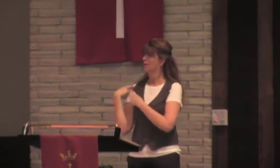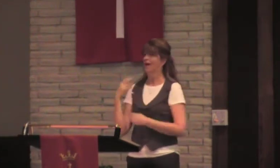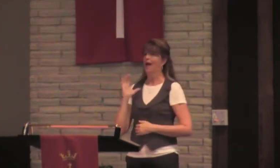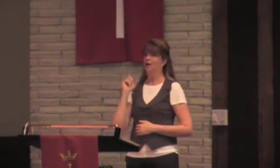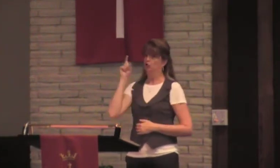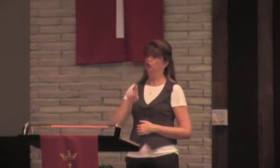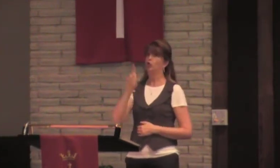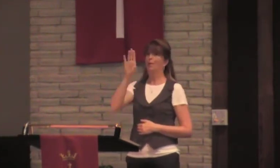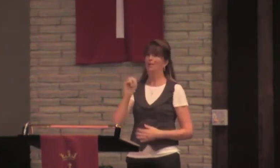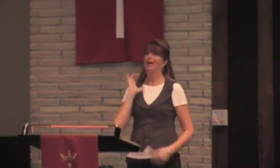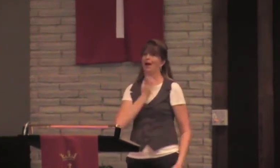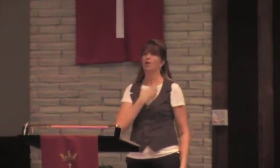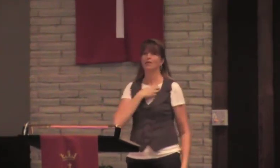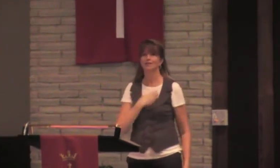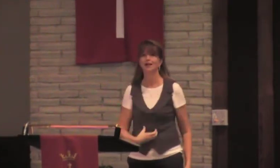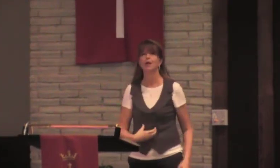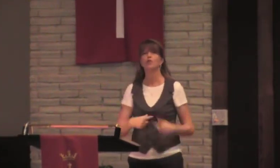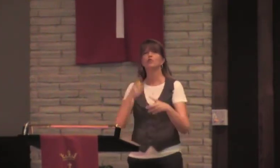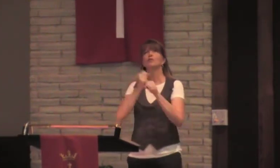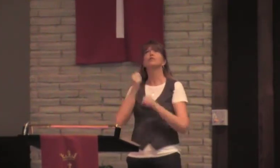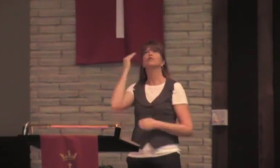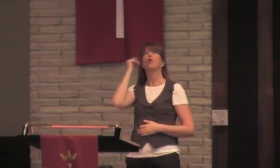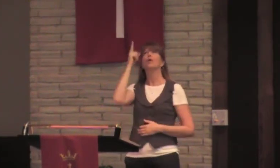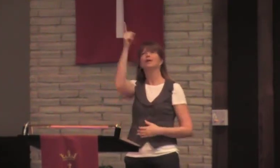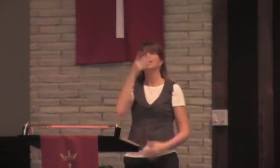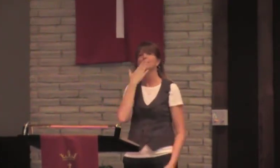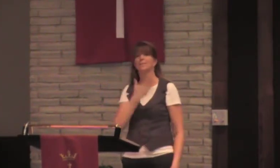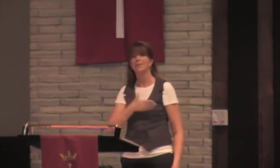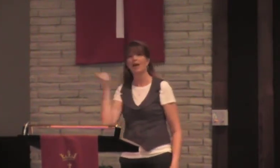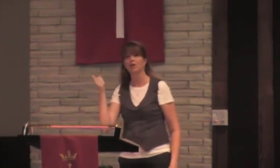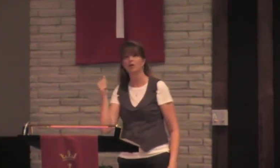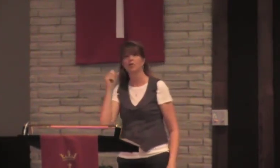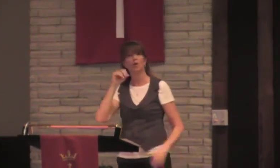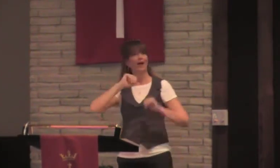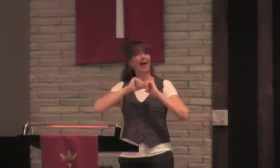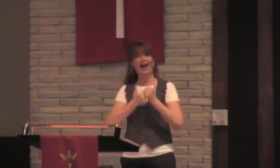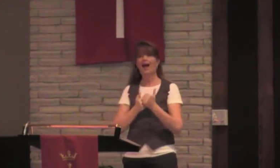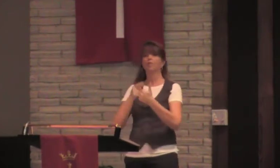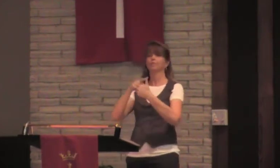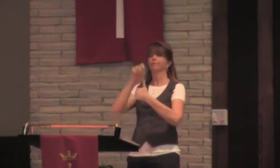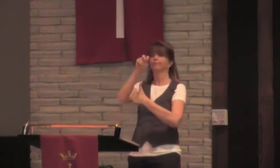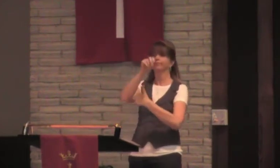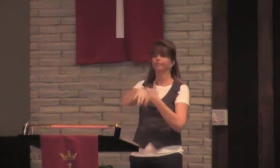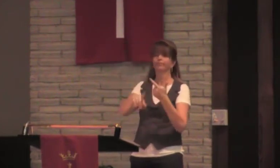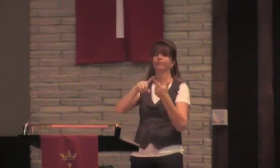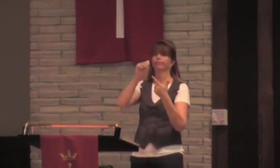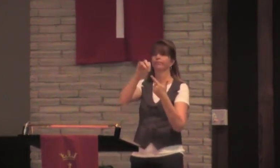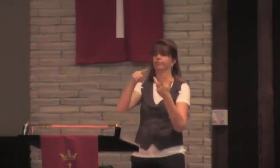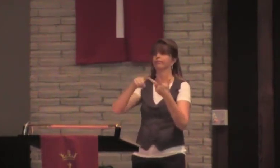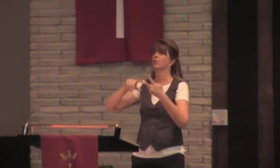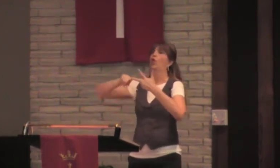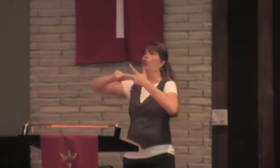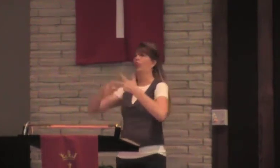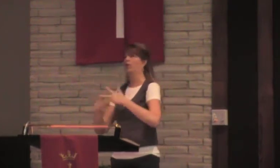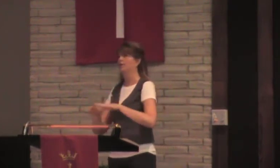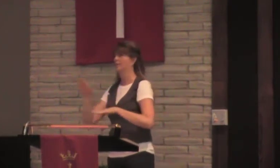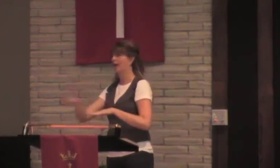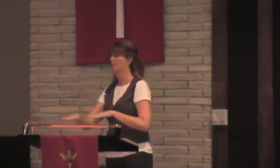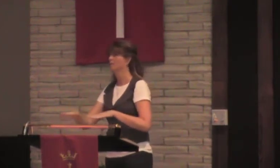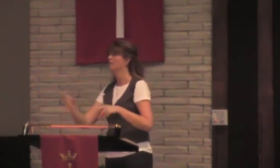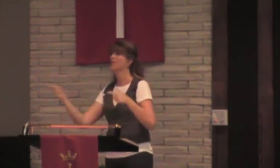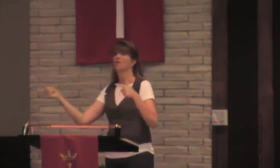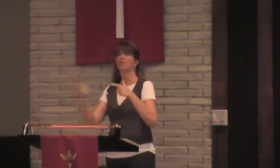our duty and our responsibility, and it should be our desire to get to know Him better. And so how we do